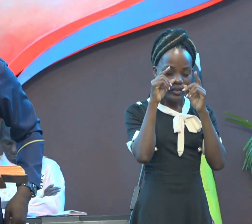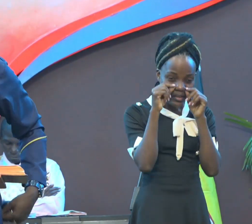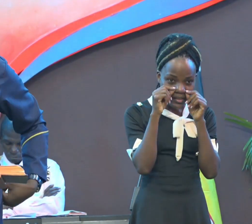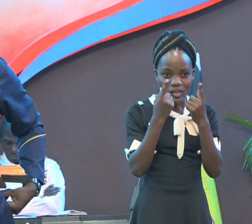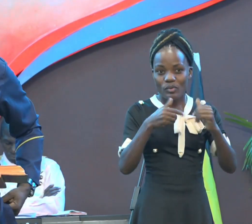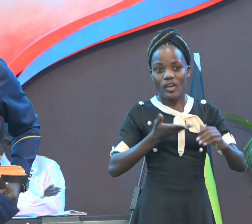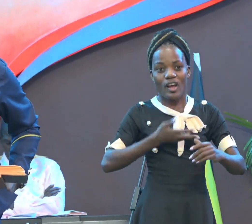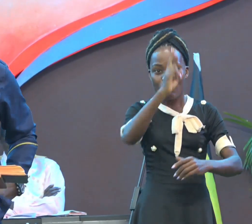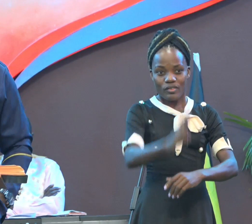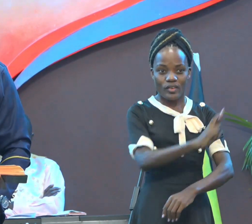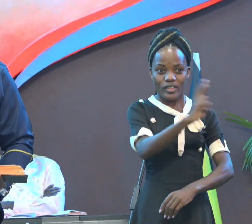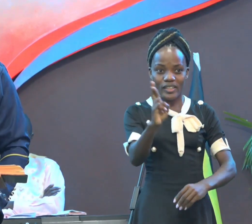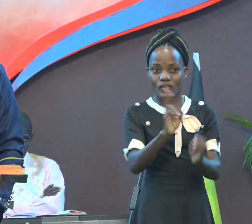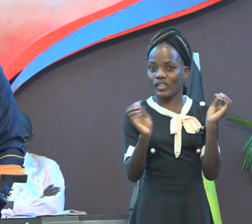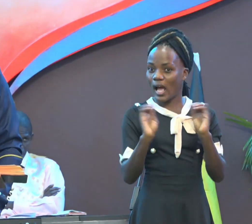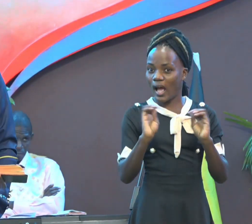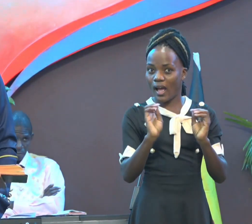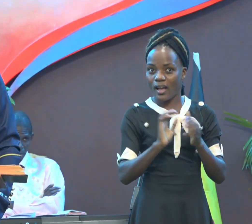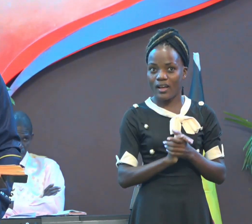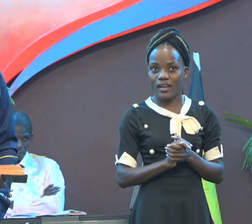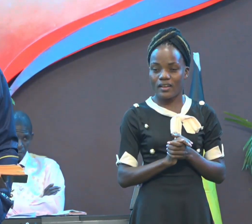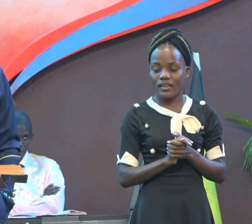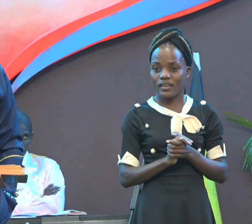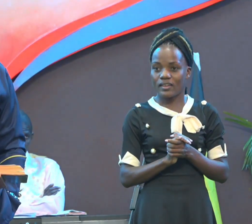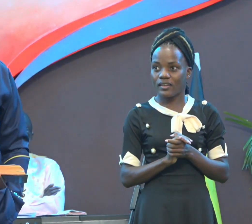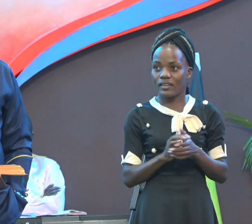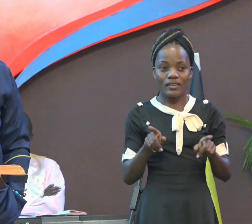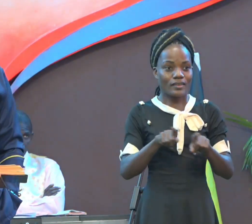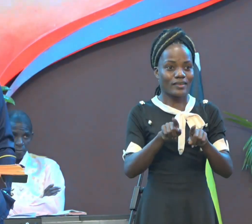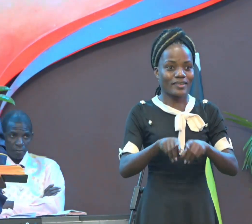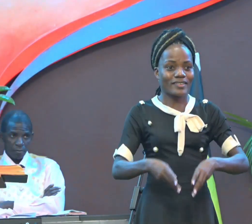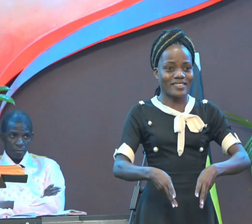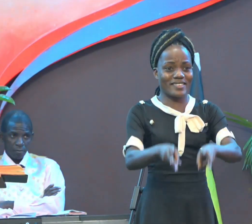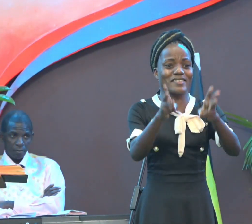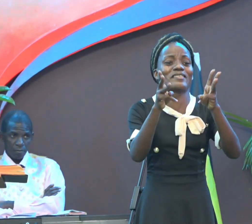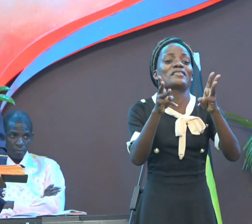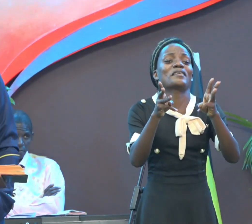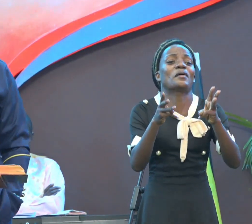There is no religion in the bus of sleep. The way the sleep.